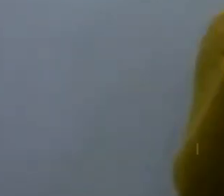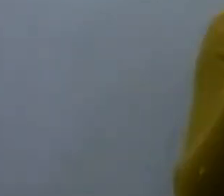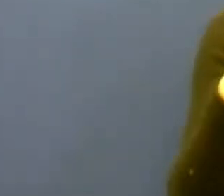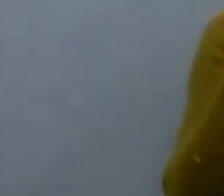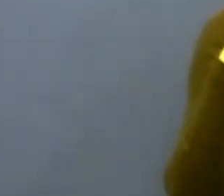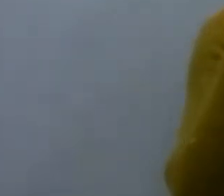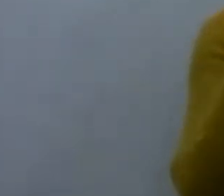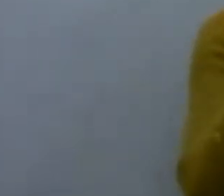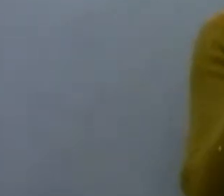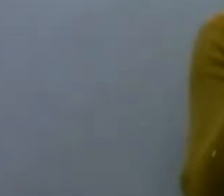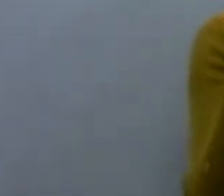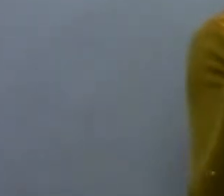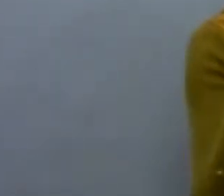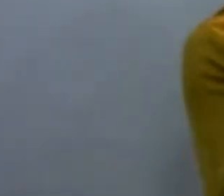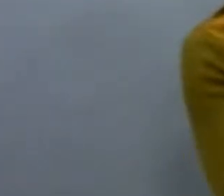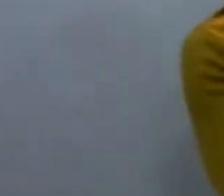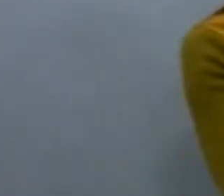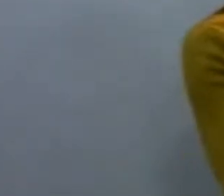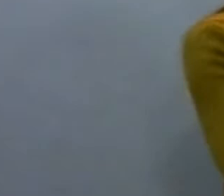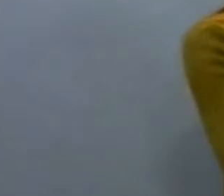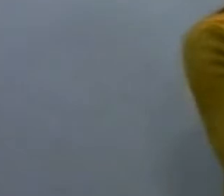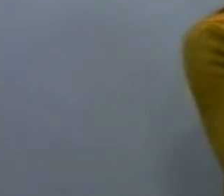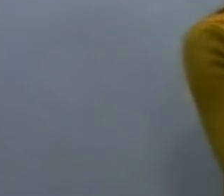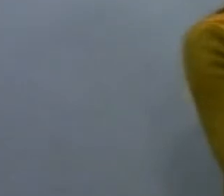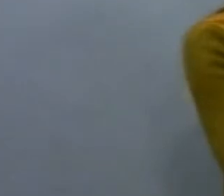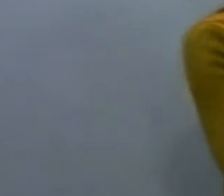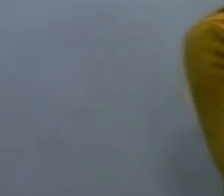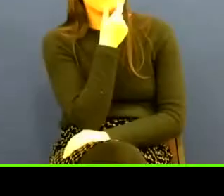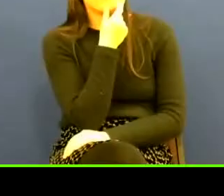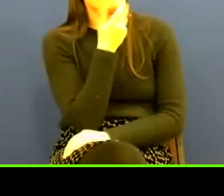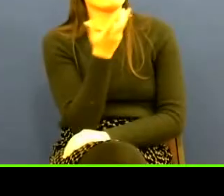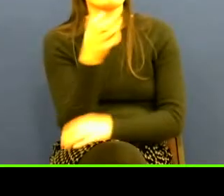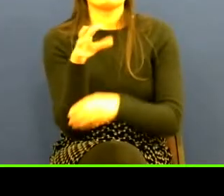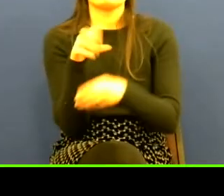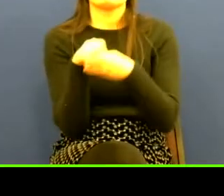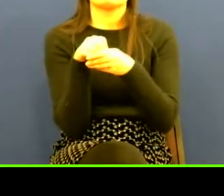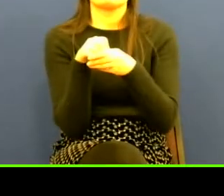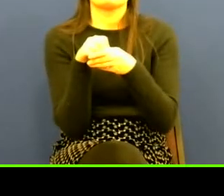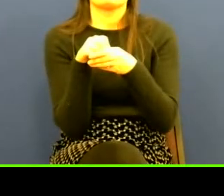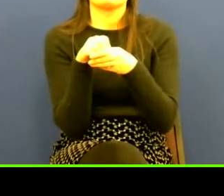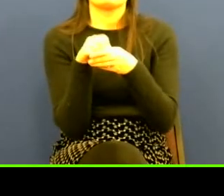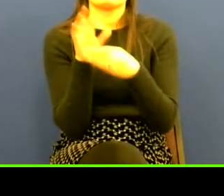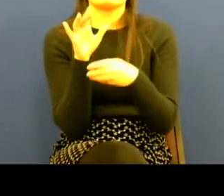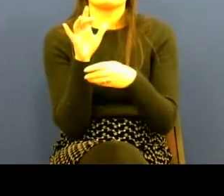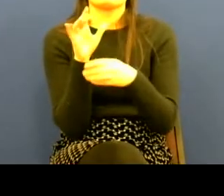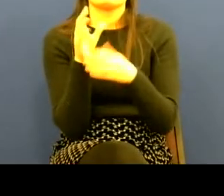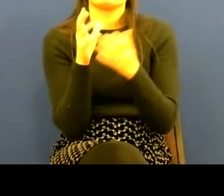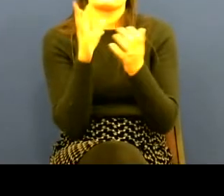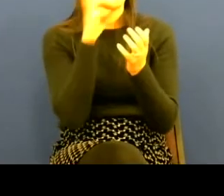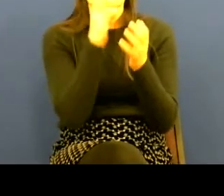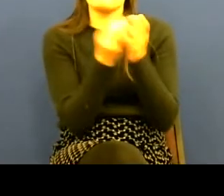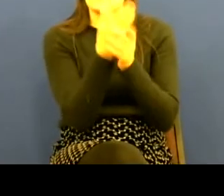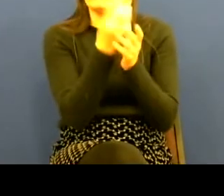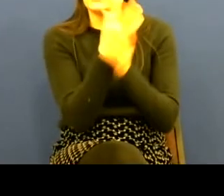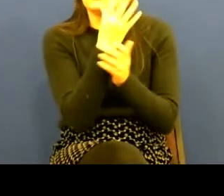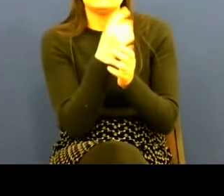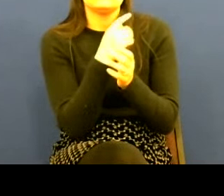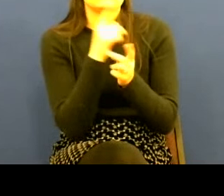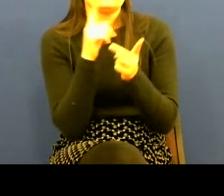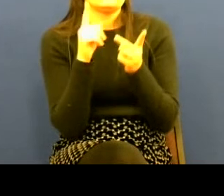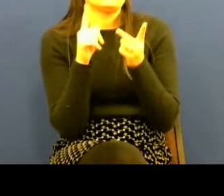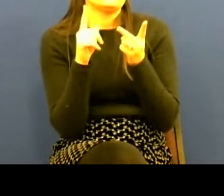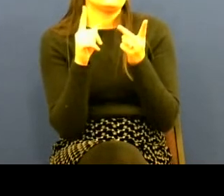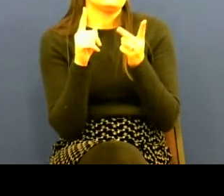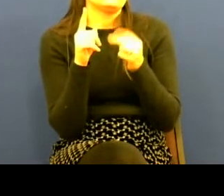the map in there, or the site plan. It includes a fountain. There'll be